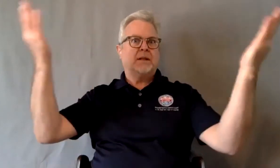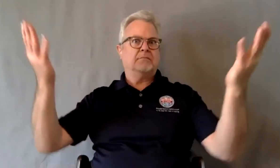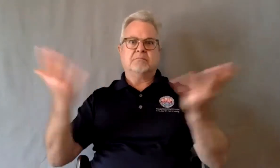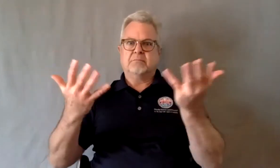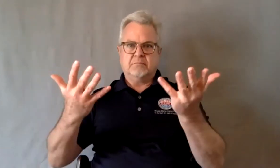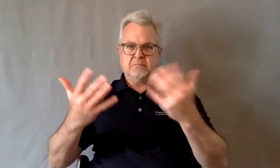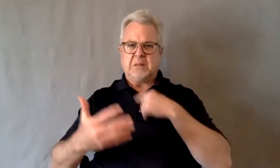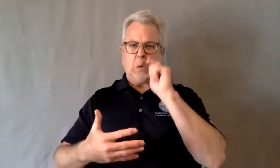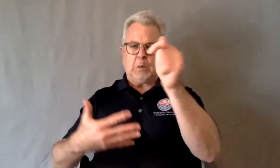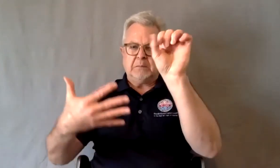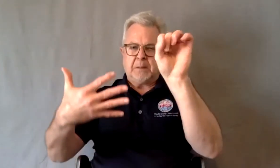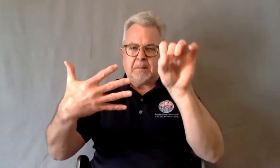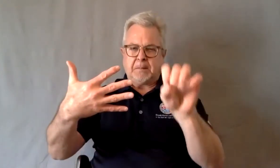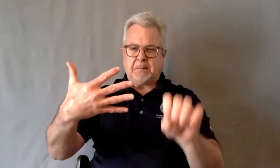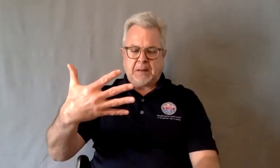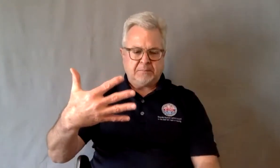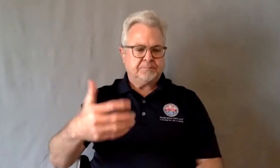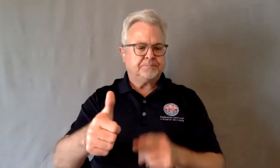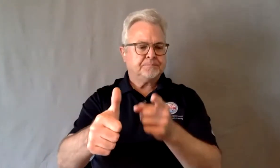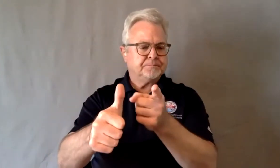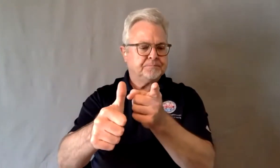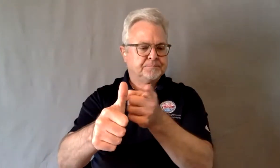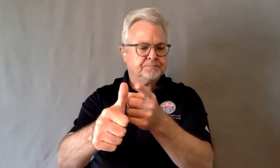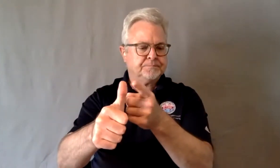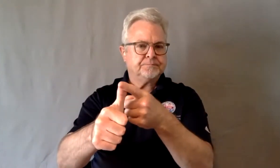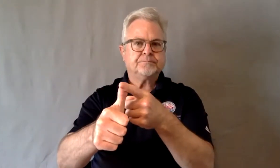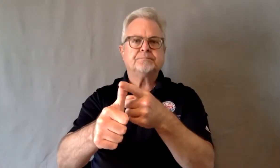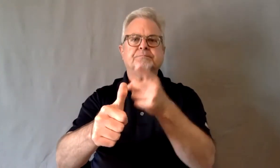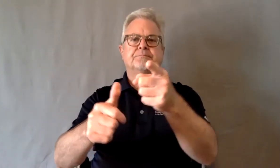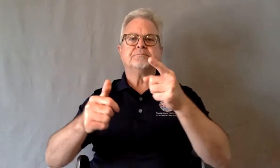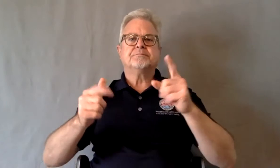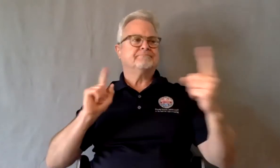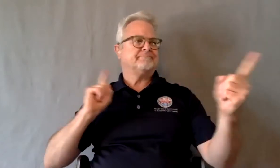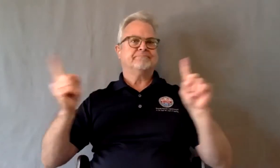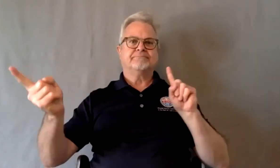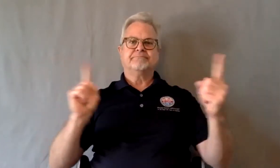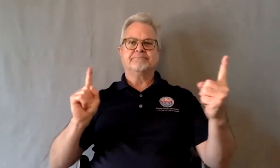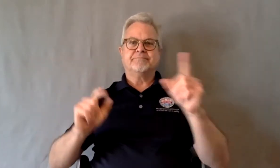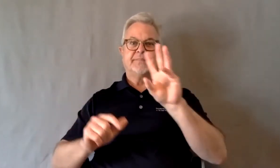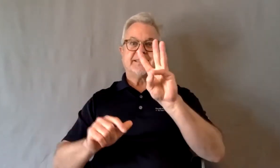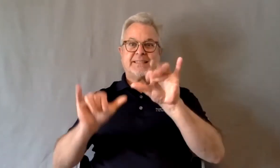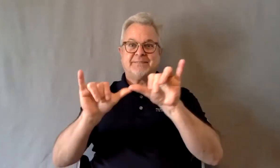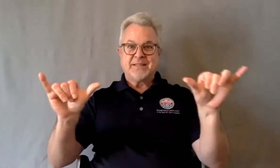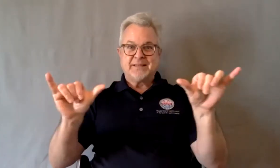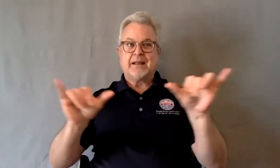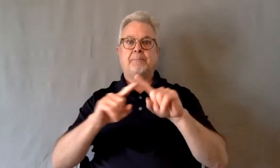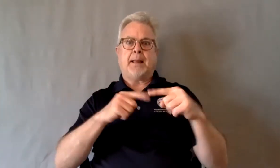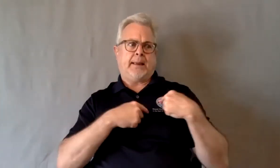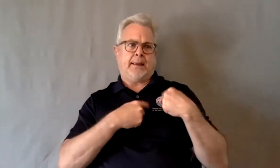this explains what is open. So I'm going to go through and explain those now. So the 6